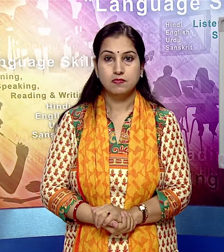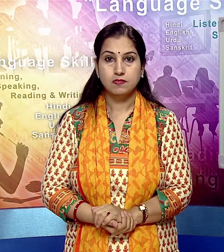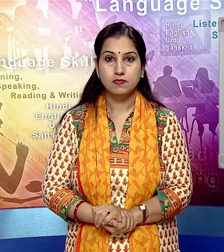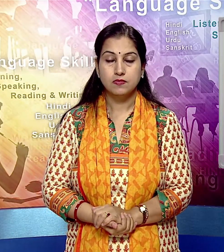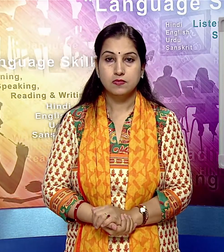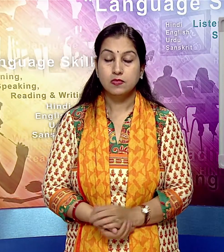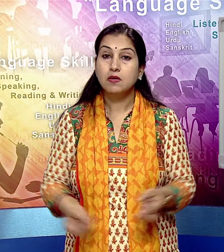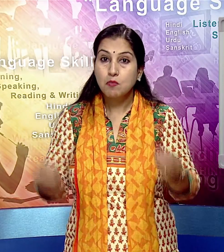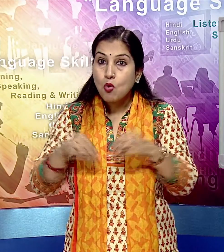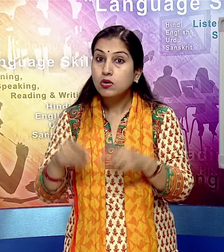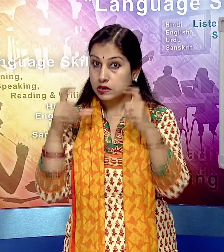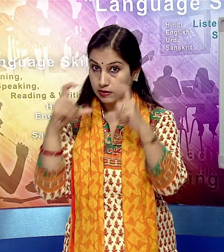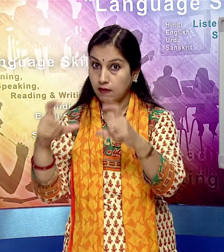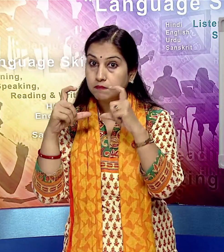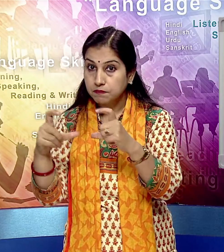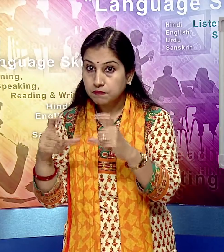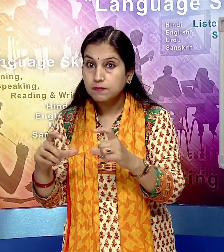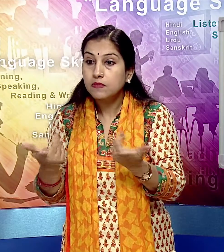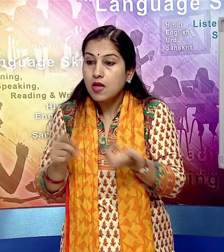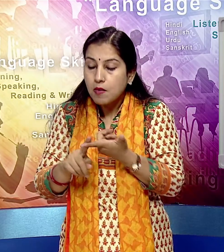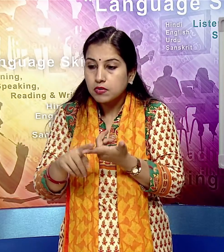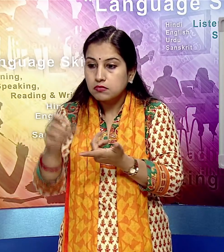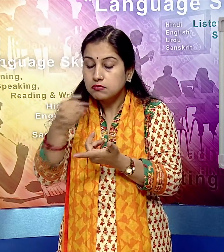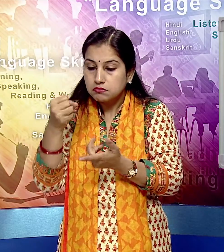Extra care is required to prevent burning injuries.